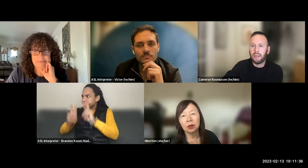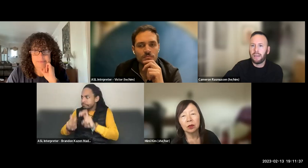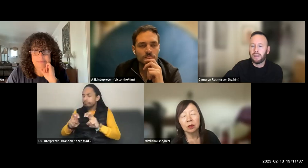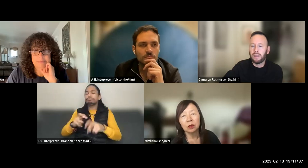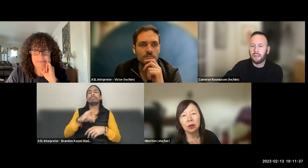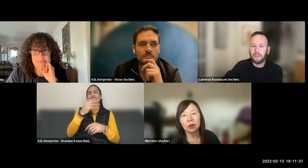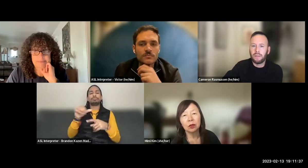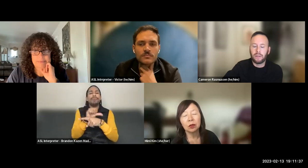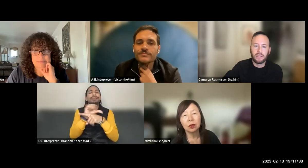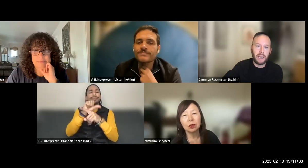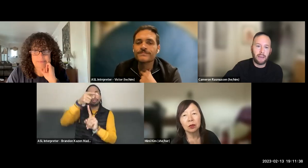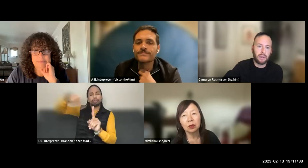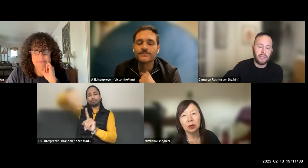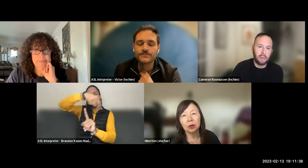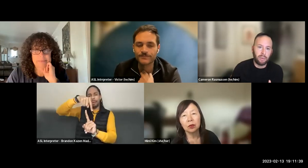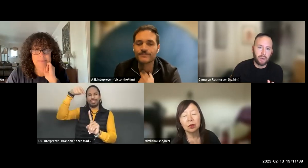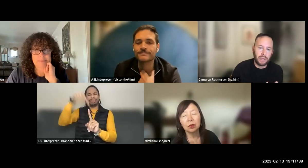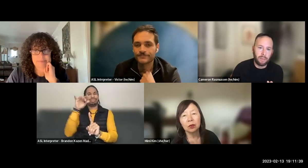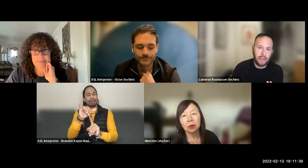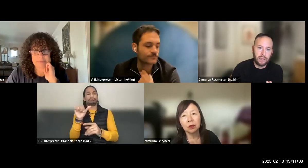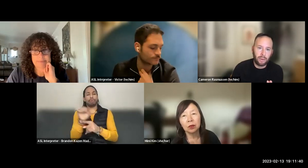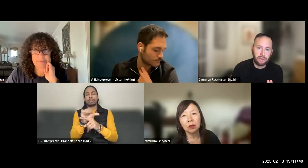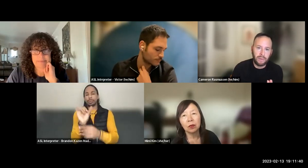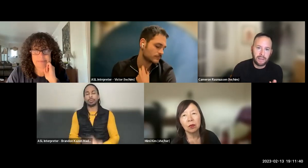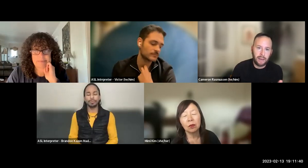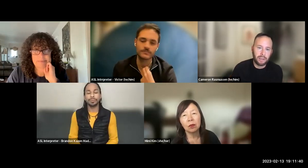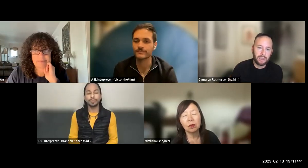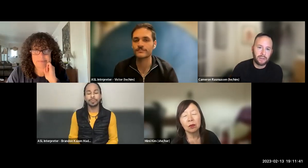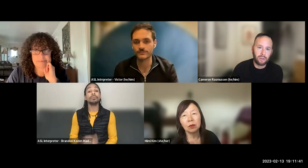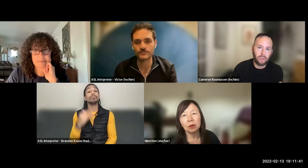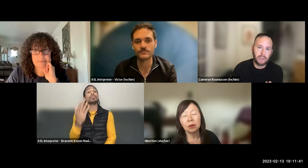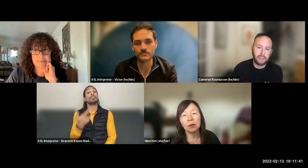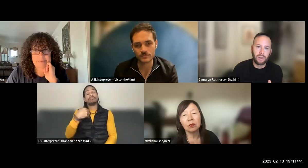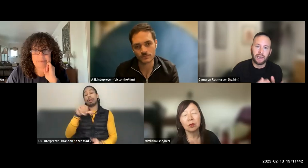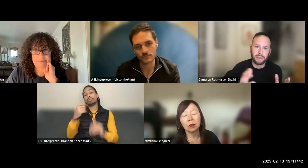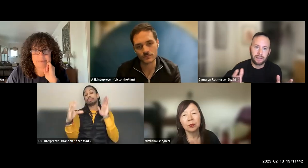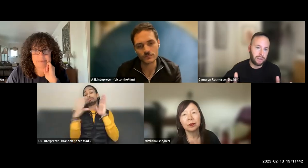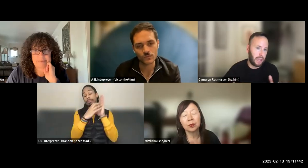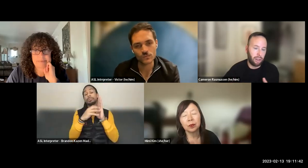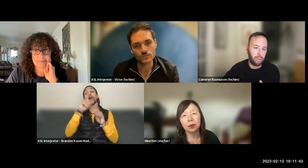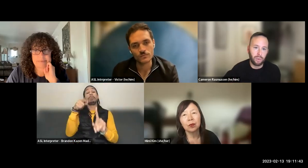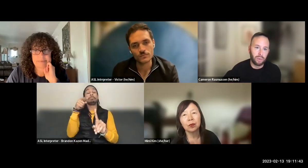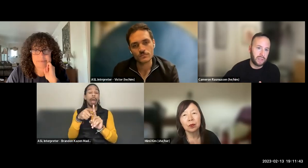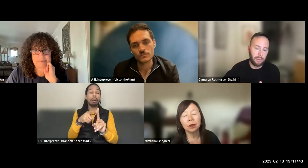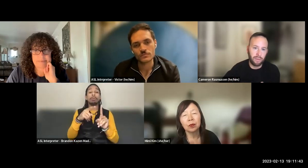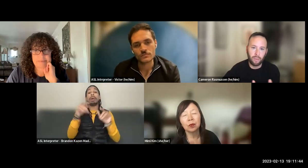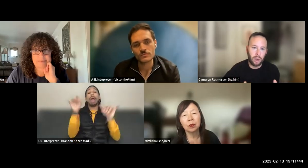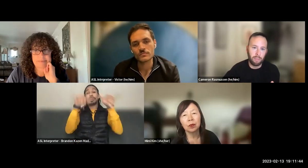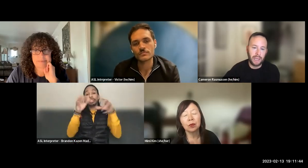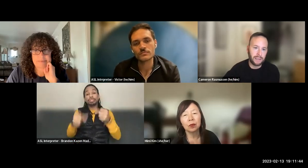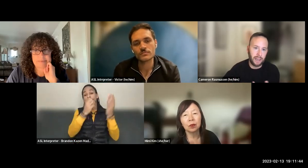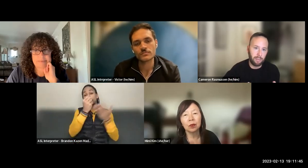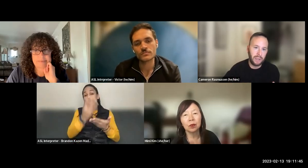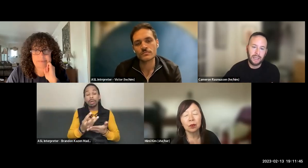I think, there's a chapter in the book written by the Network to Advance Abolitionist Social Work that's trying to think through some of